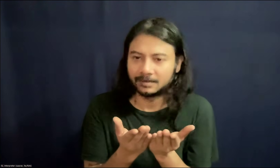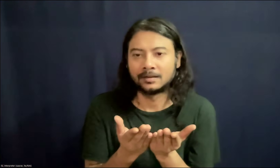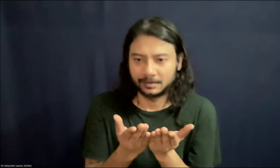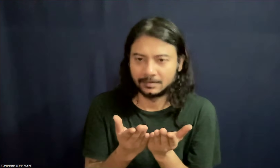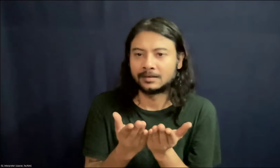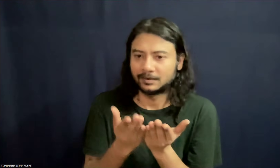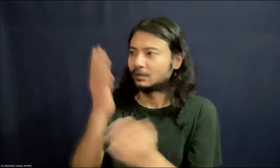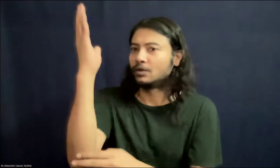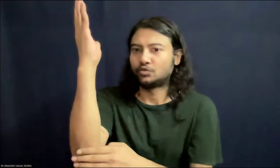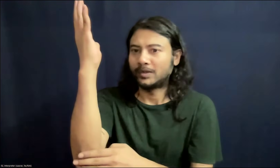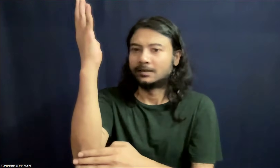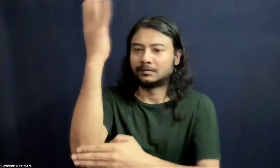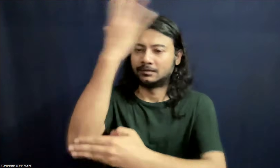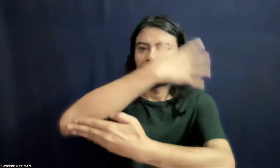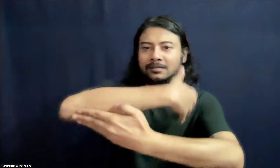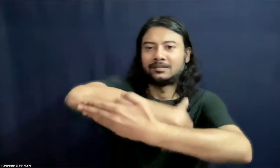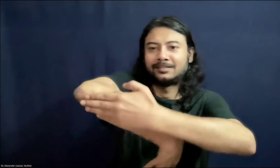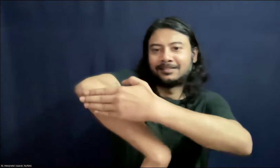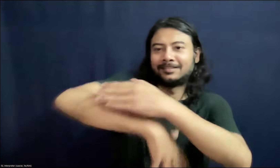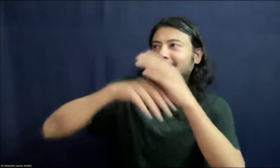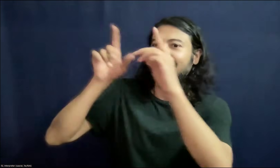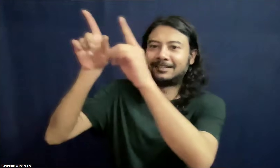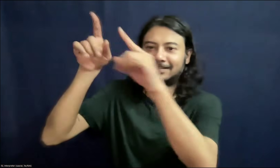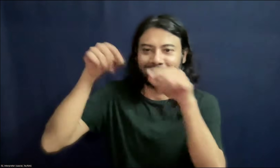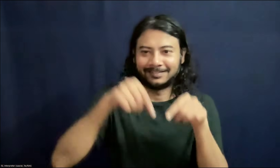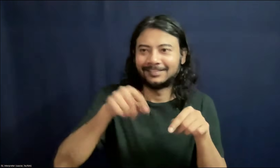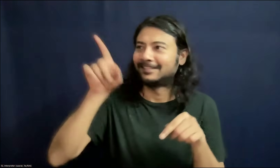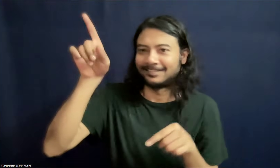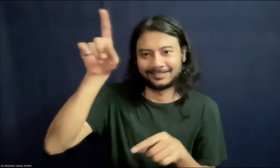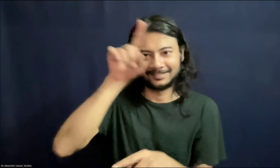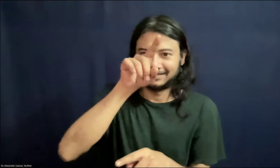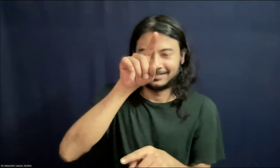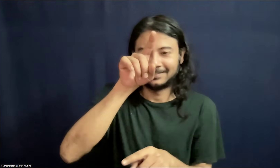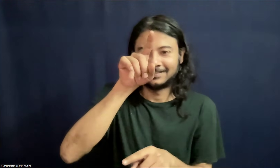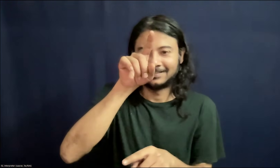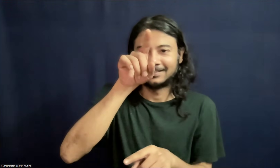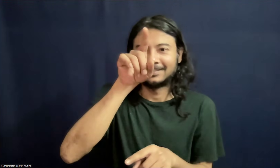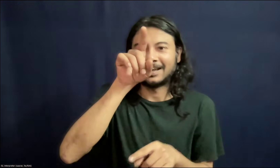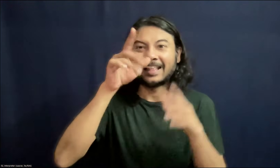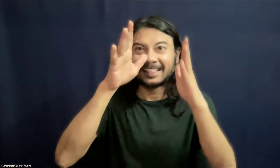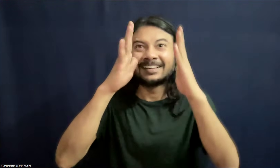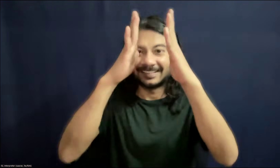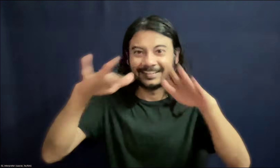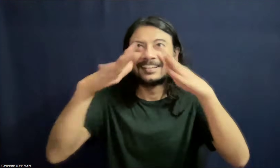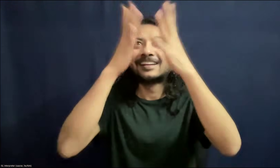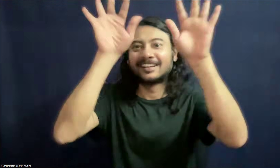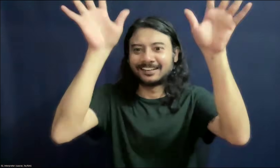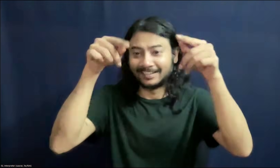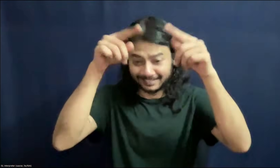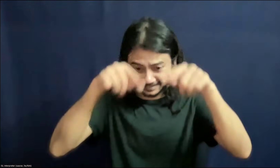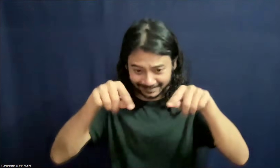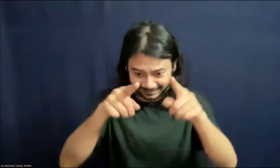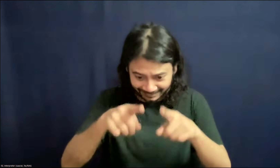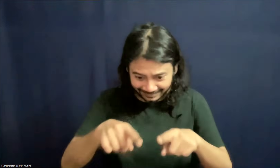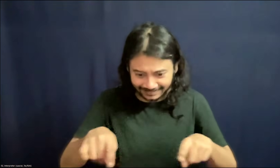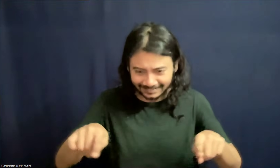a inverted tree. And he says these branches the tree has are all planets, and the living